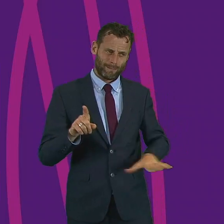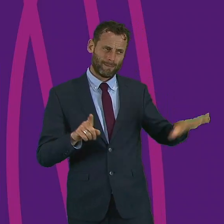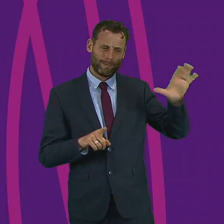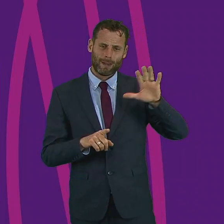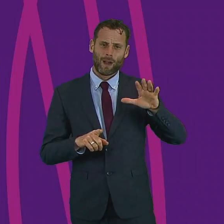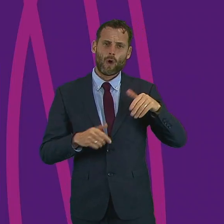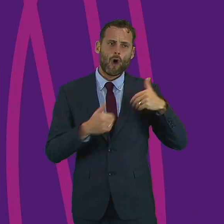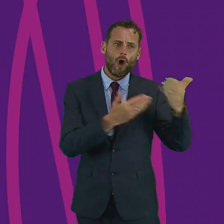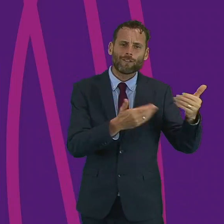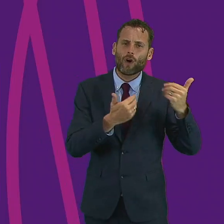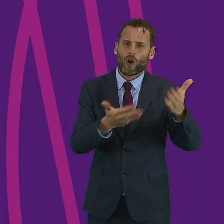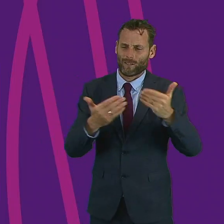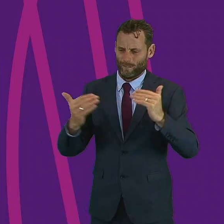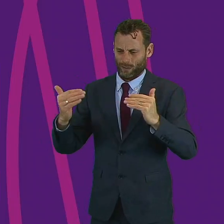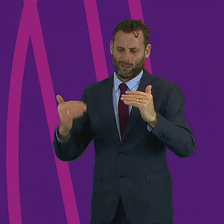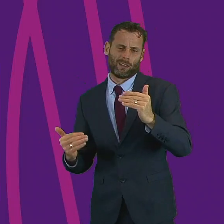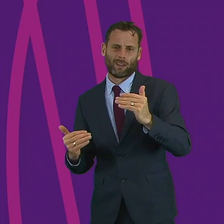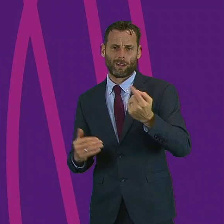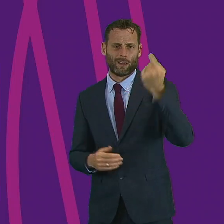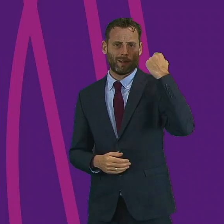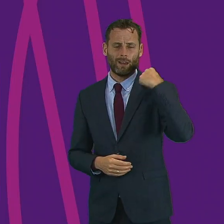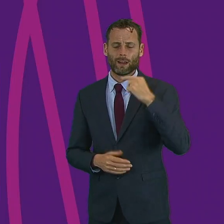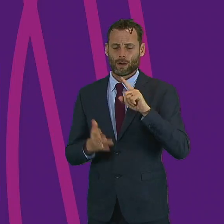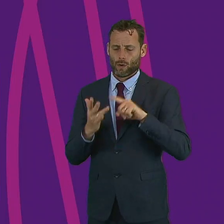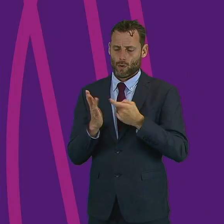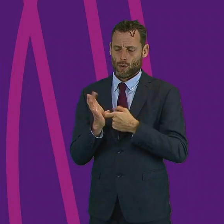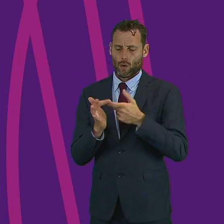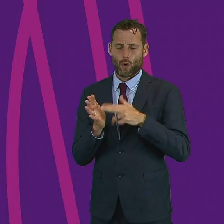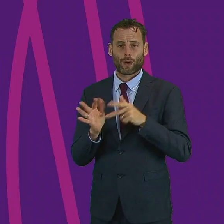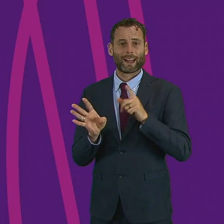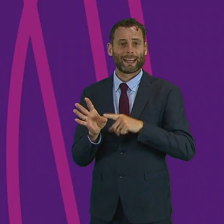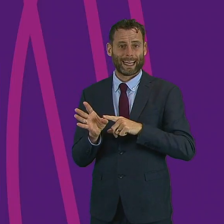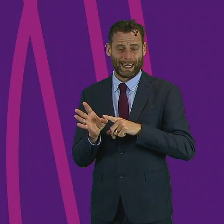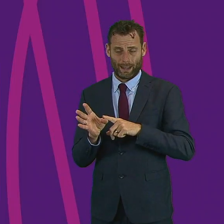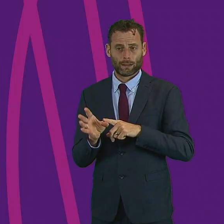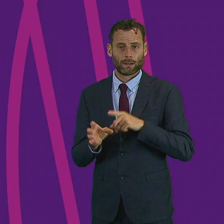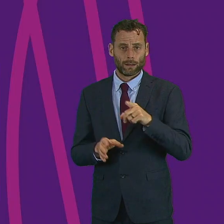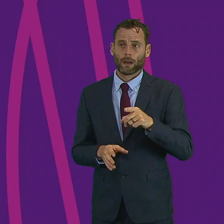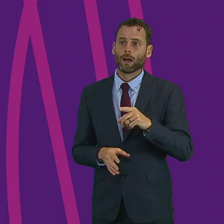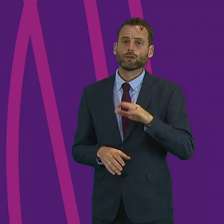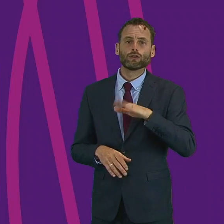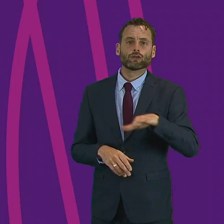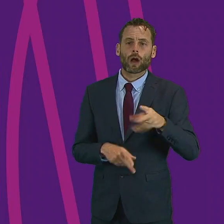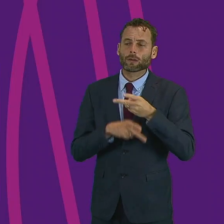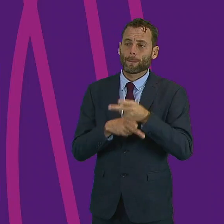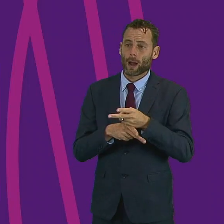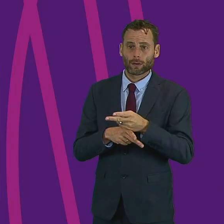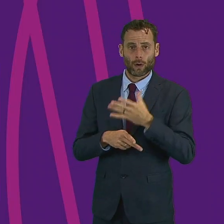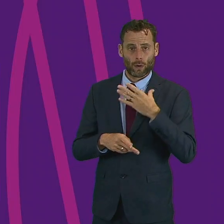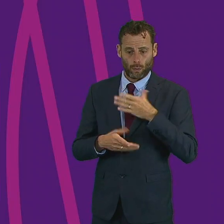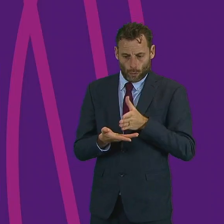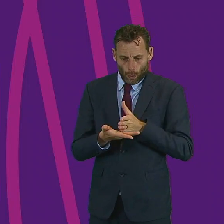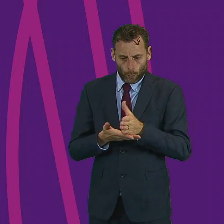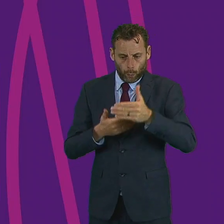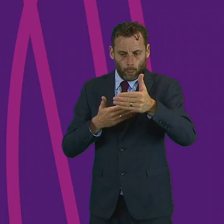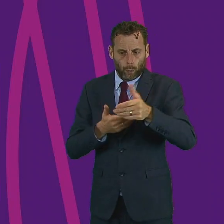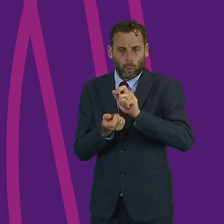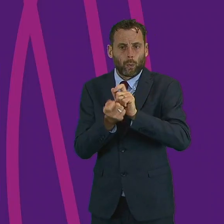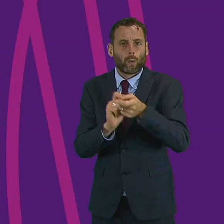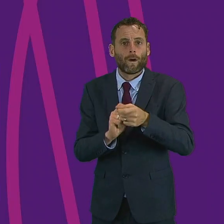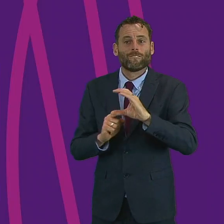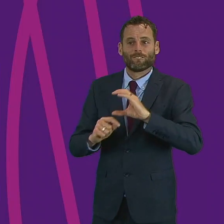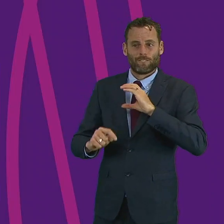wildlife for driven grouse shooting? First Minister. I'll ask the Environment Secretary to write to the member with updates on